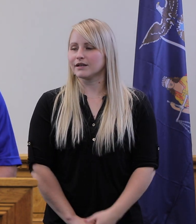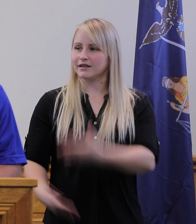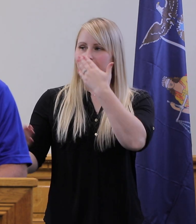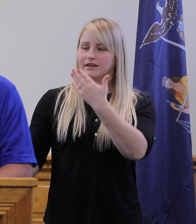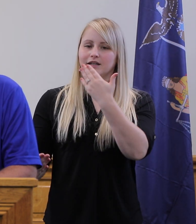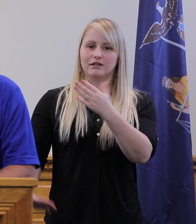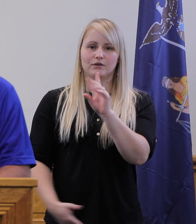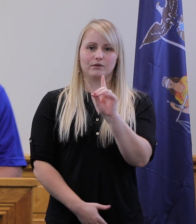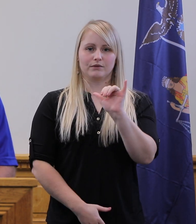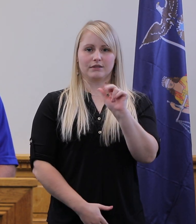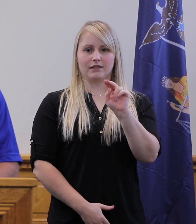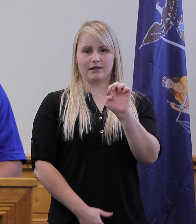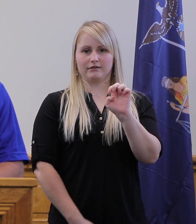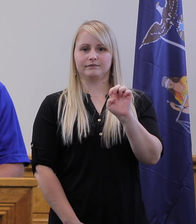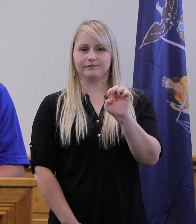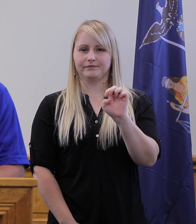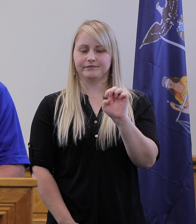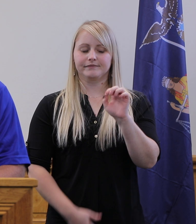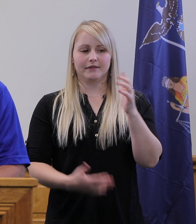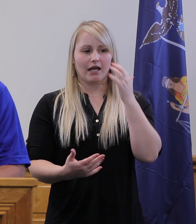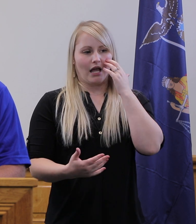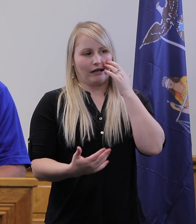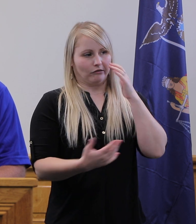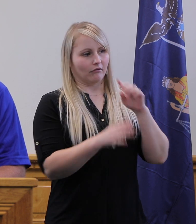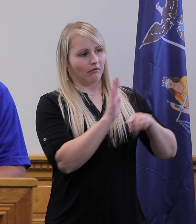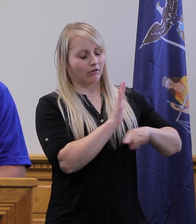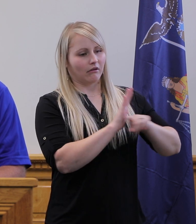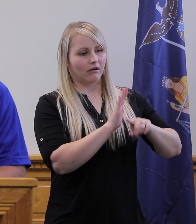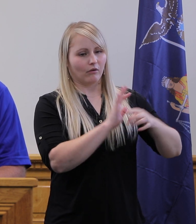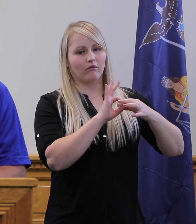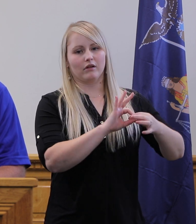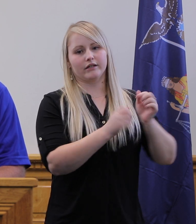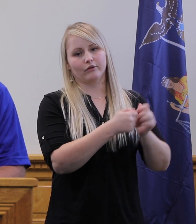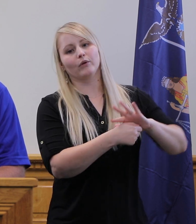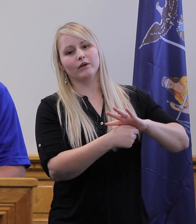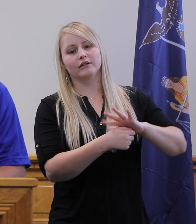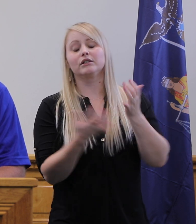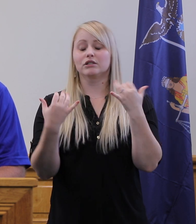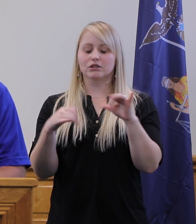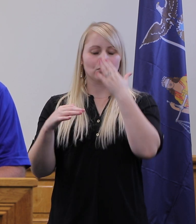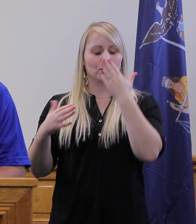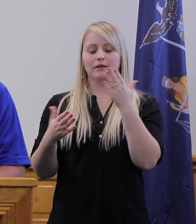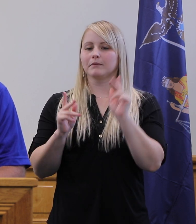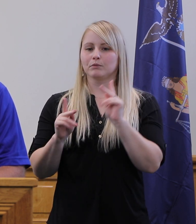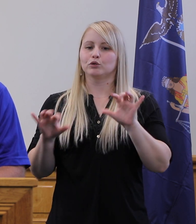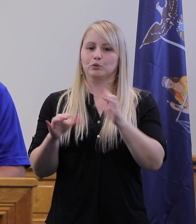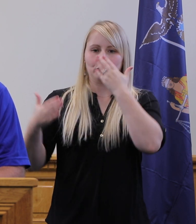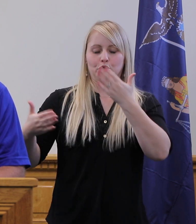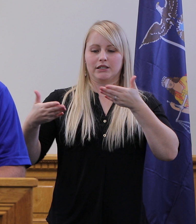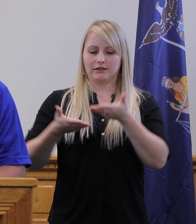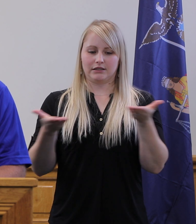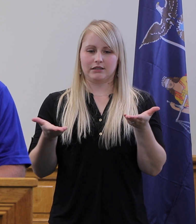Thank you, Diane. Despite all the negativity and anxiety around the COVID pandemic, there are still good people doing good things in our